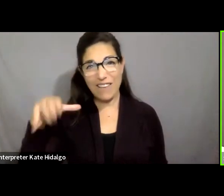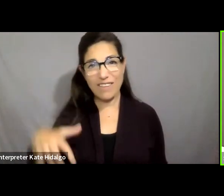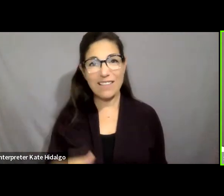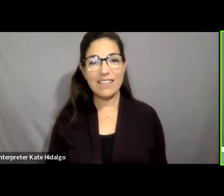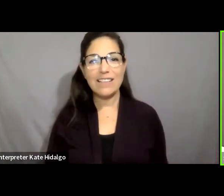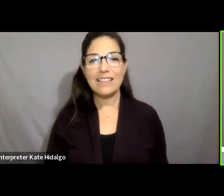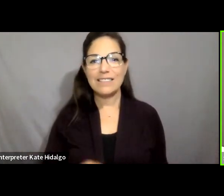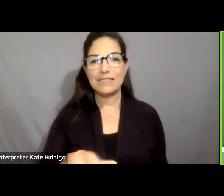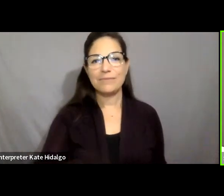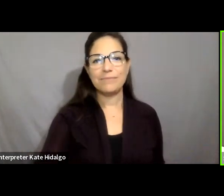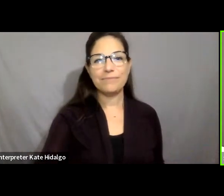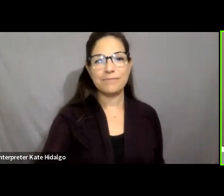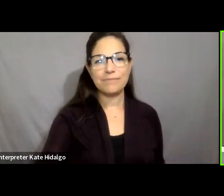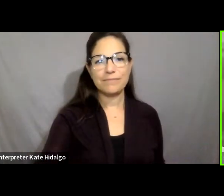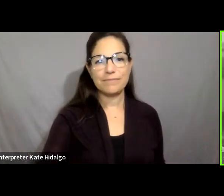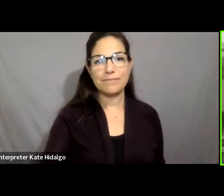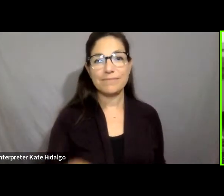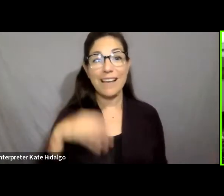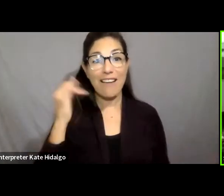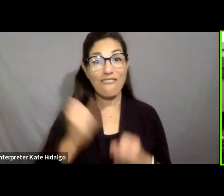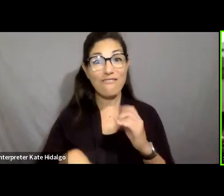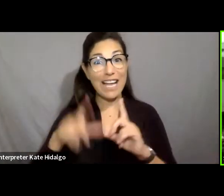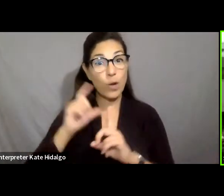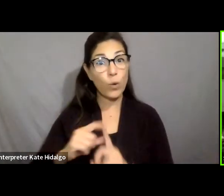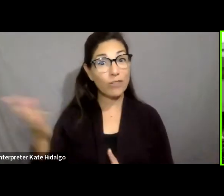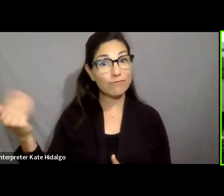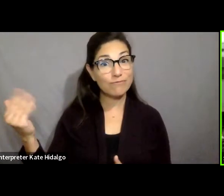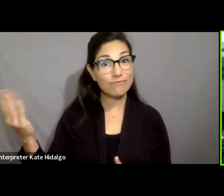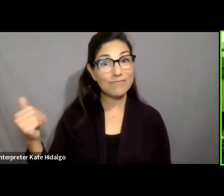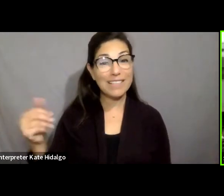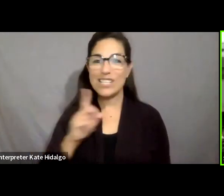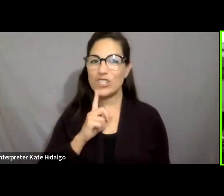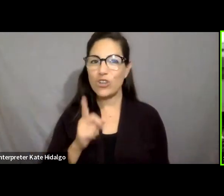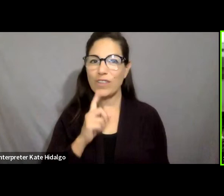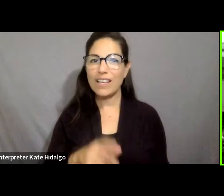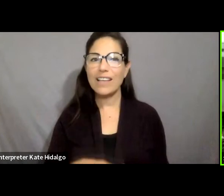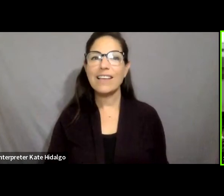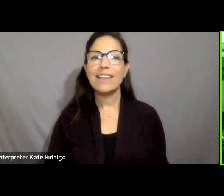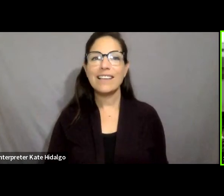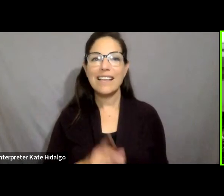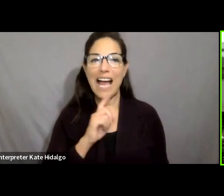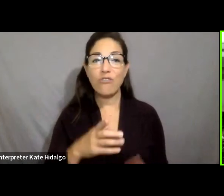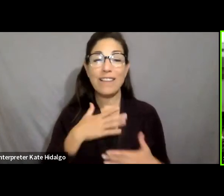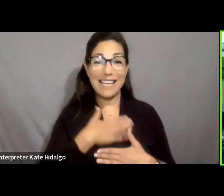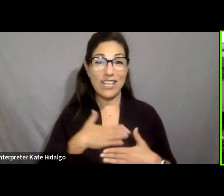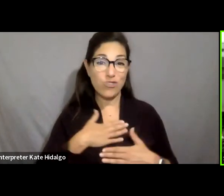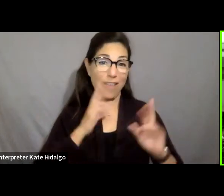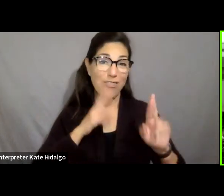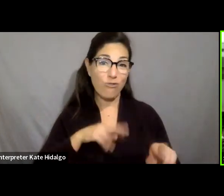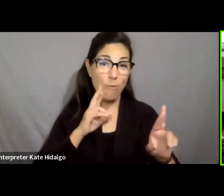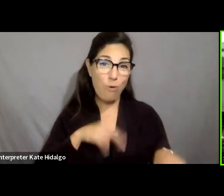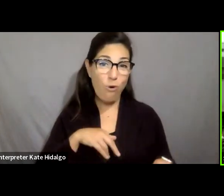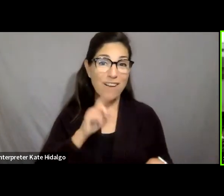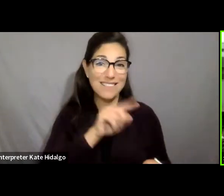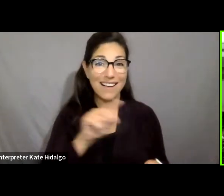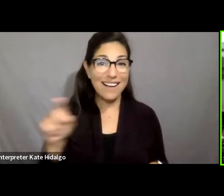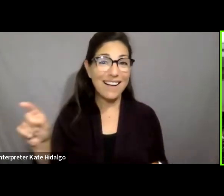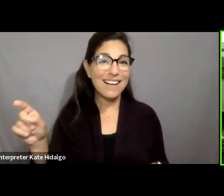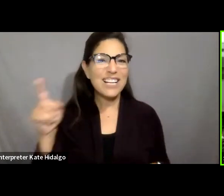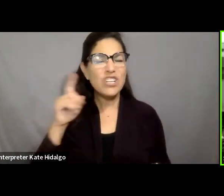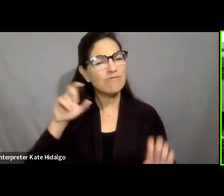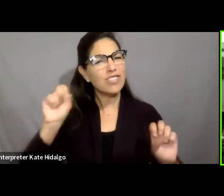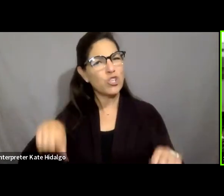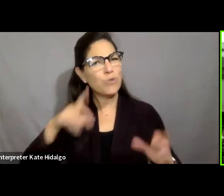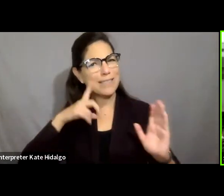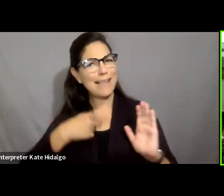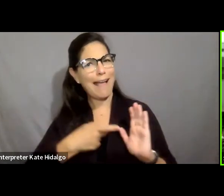you so much. Bob, you get the final word. Okay, well, certainly I really enjoyed the reports. You know, you can tell